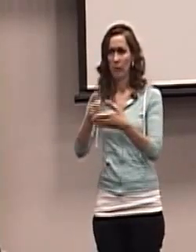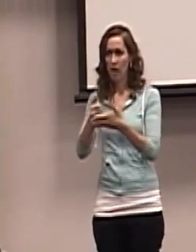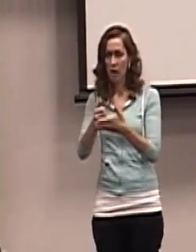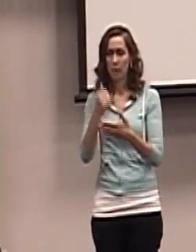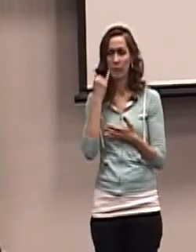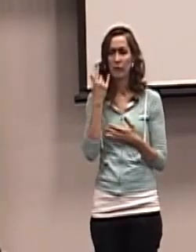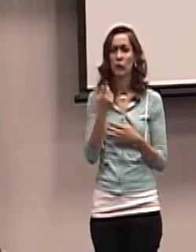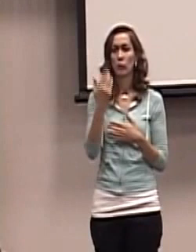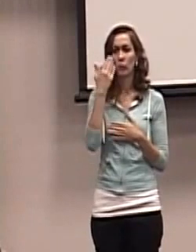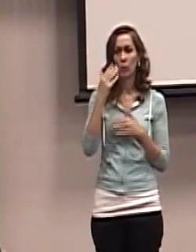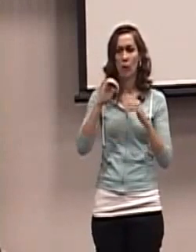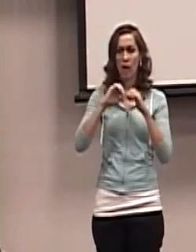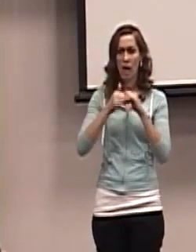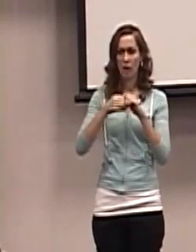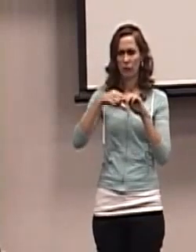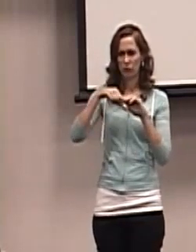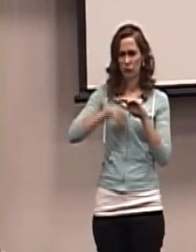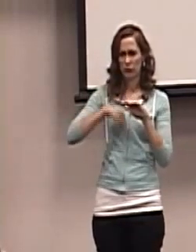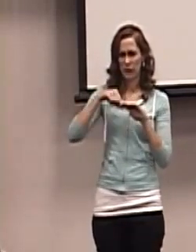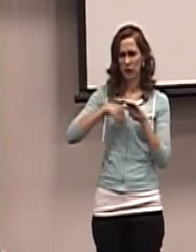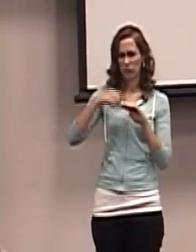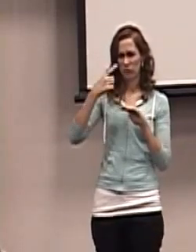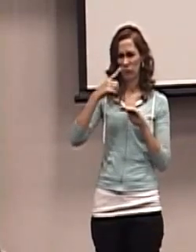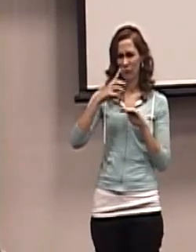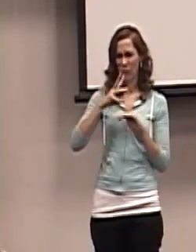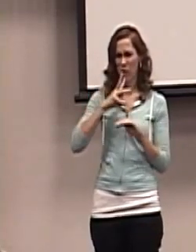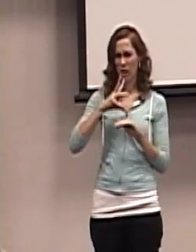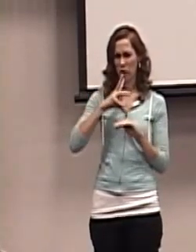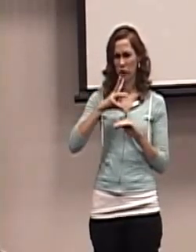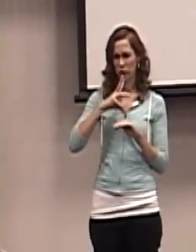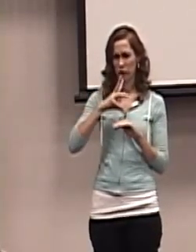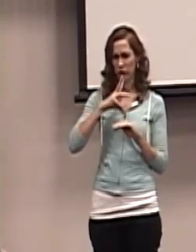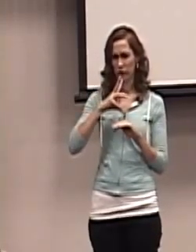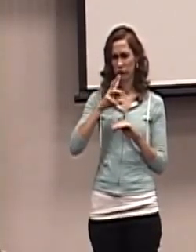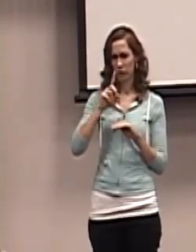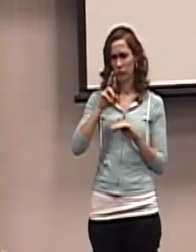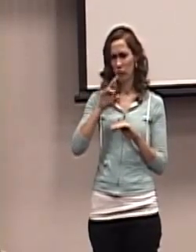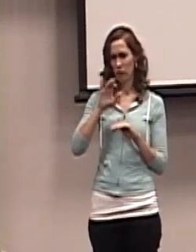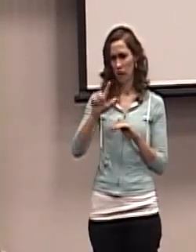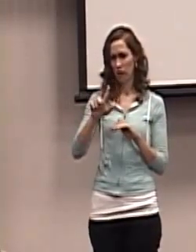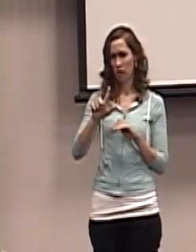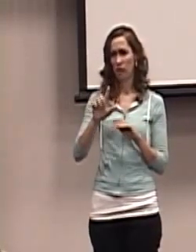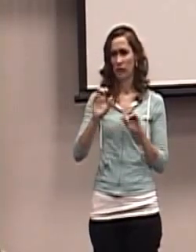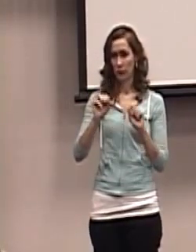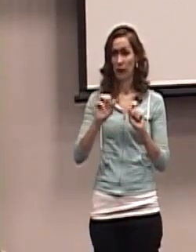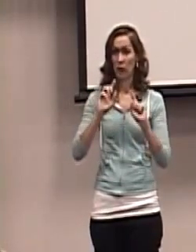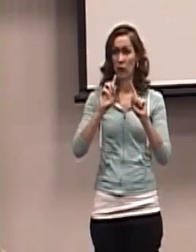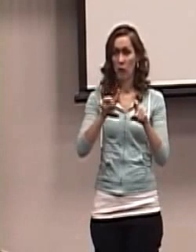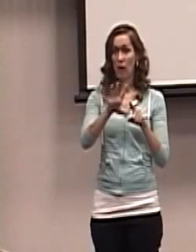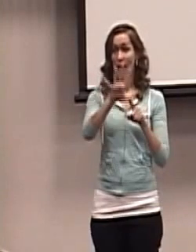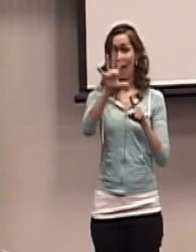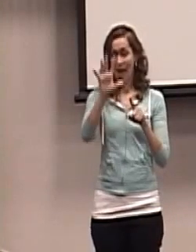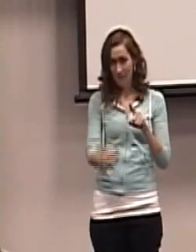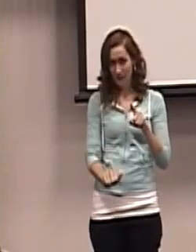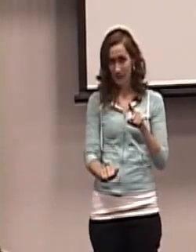water wells, that's a tremendous activity, particularly in Africa, where we